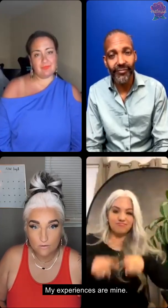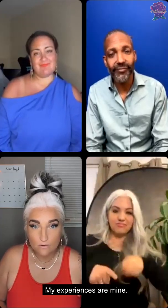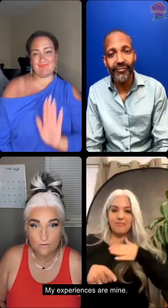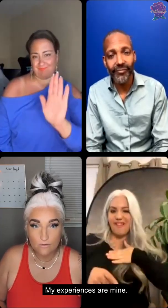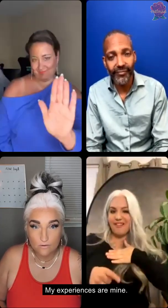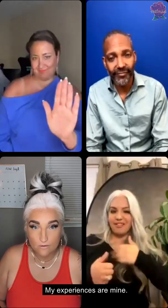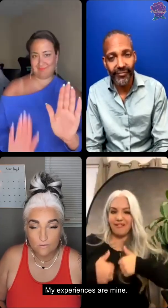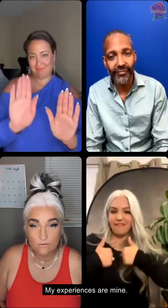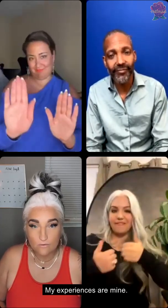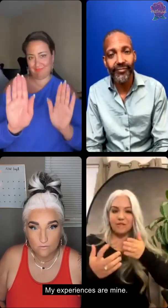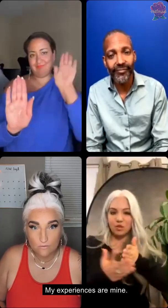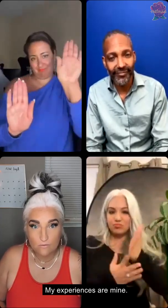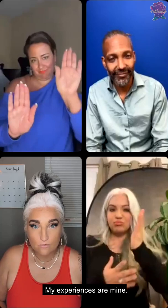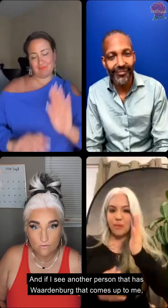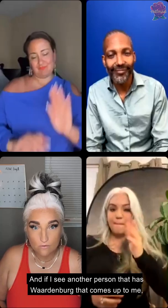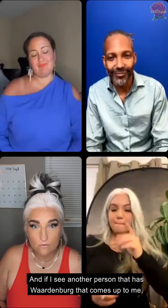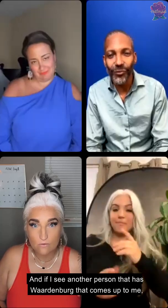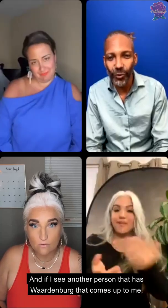mine, and